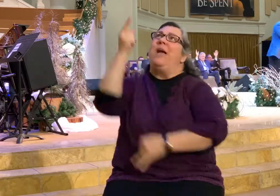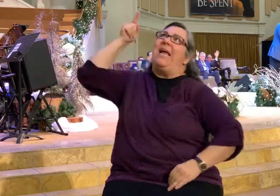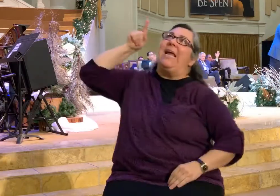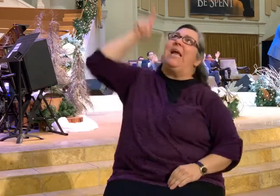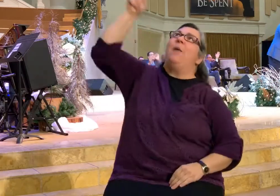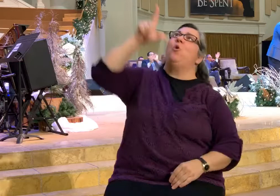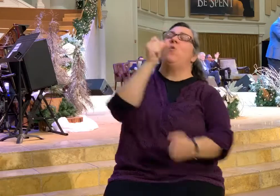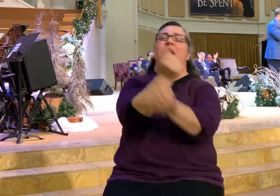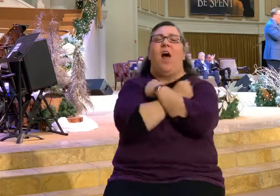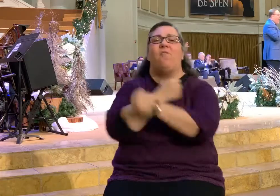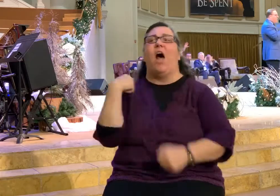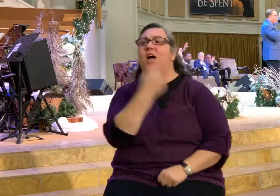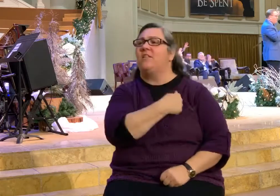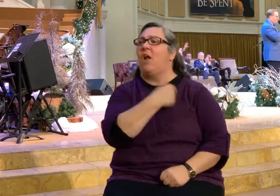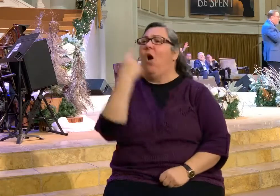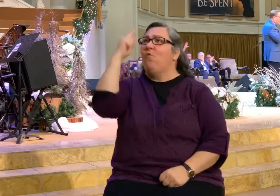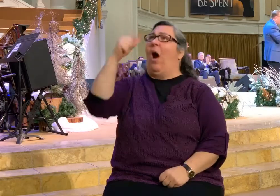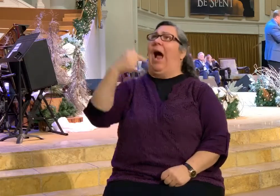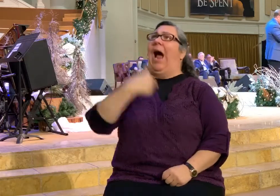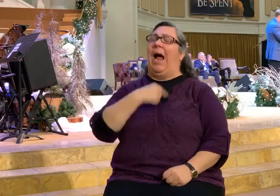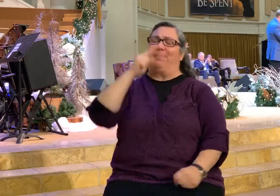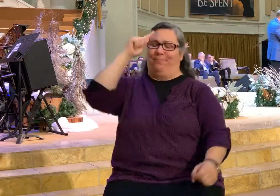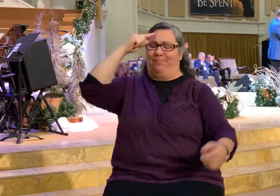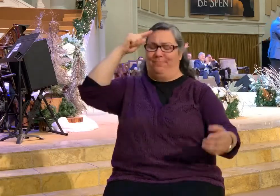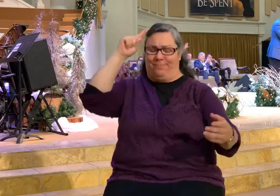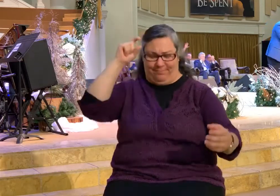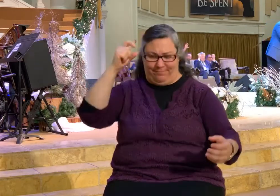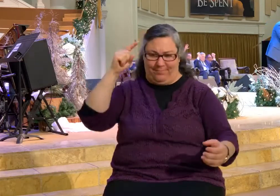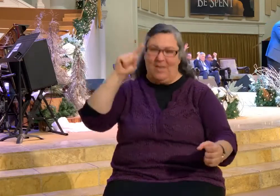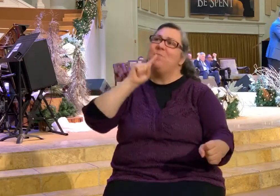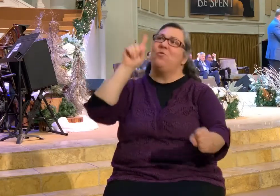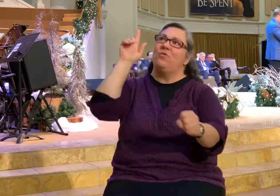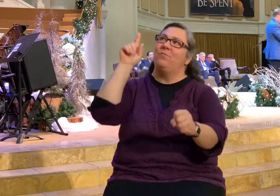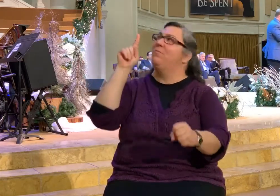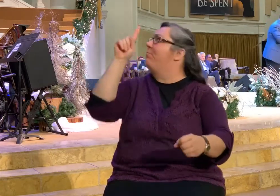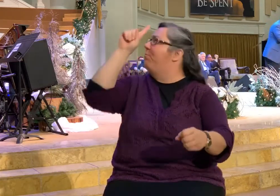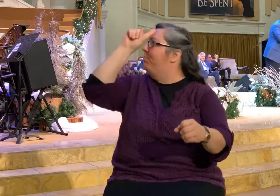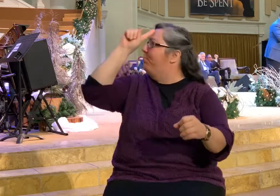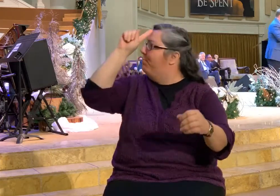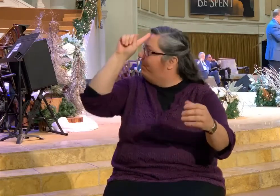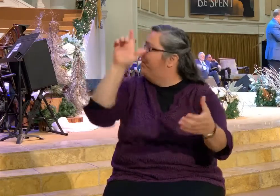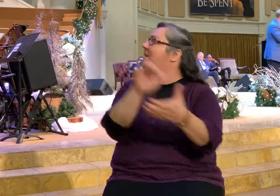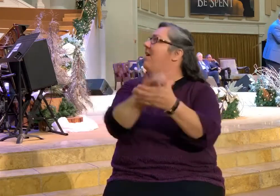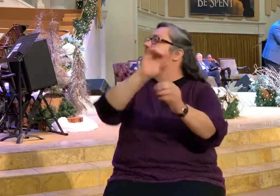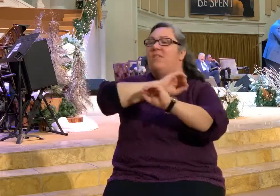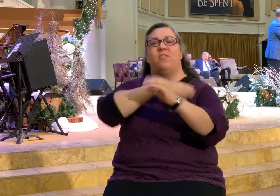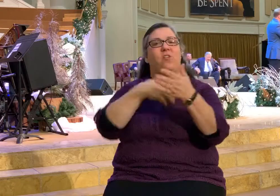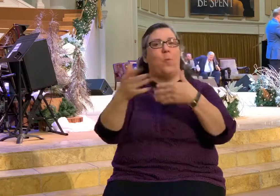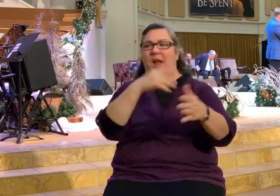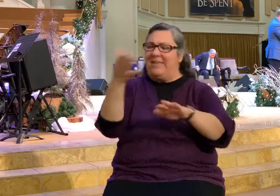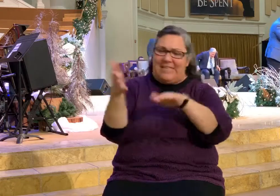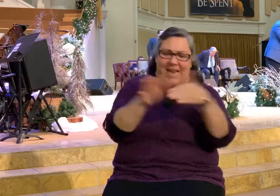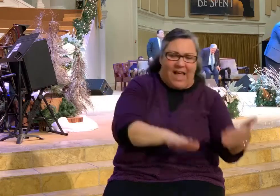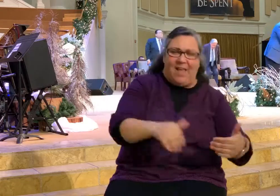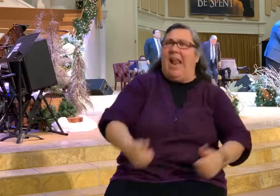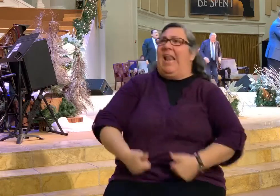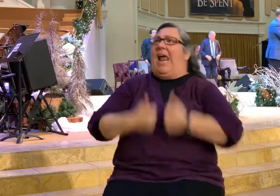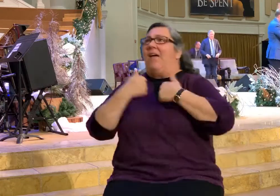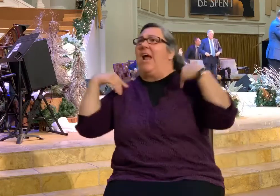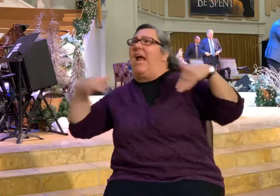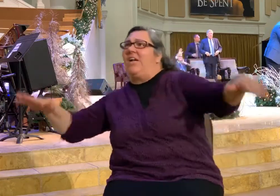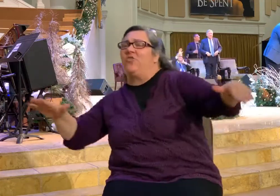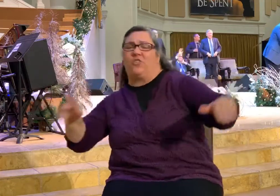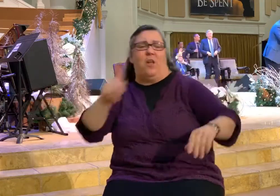that loved us. For I am persuaded that neither death, nor life, nor angels, nor